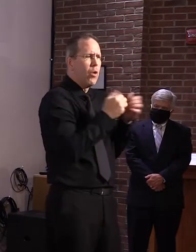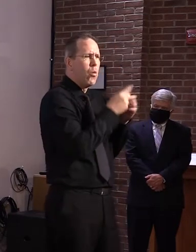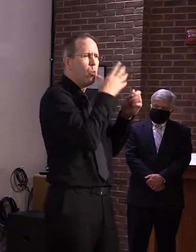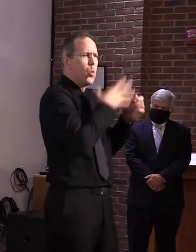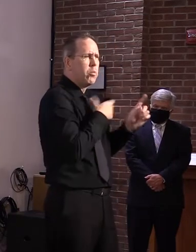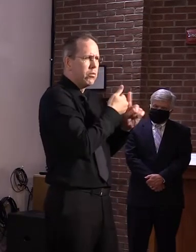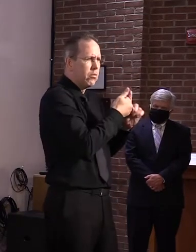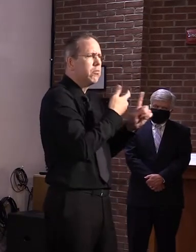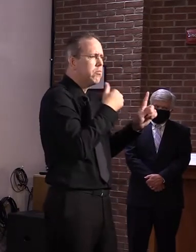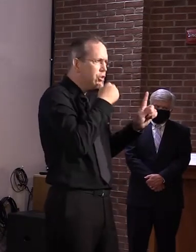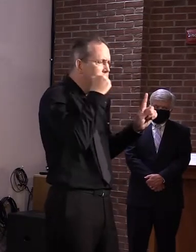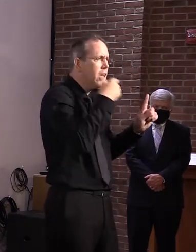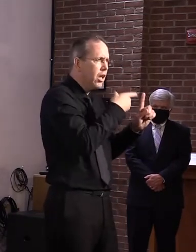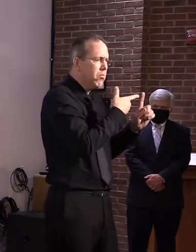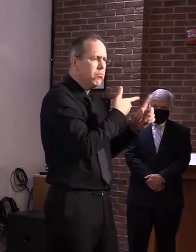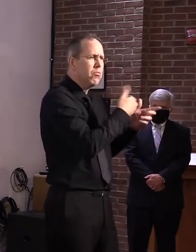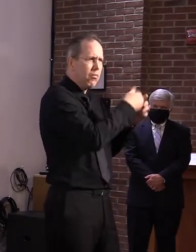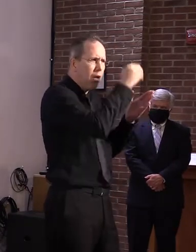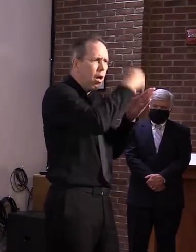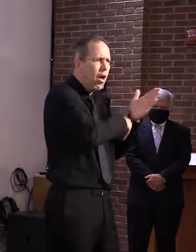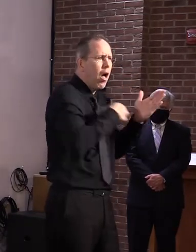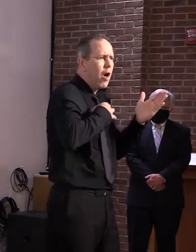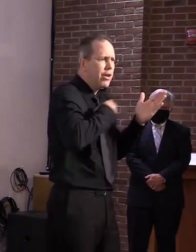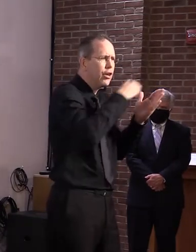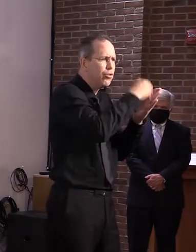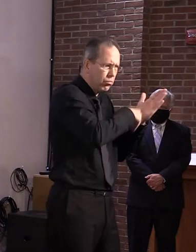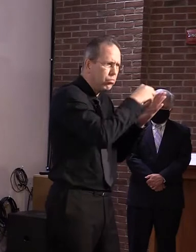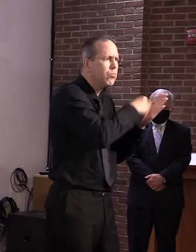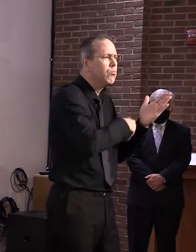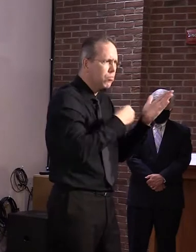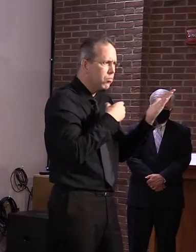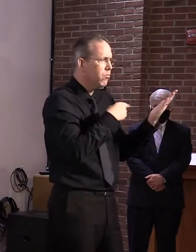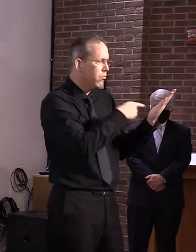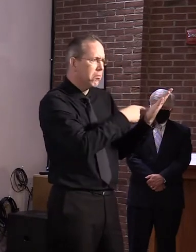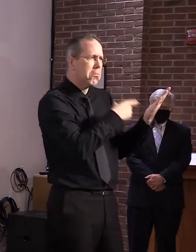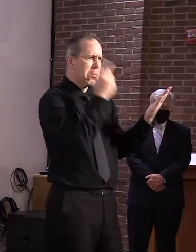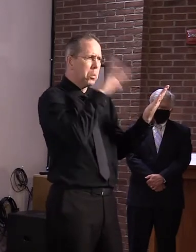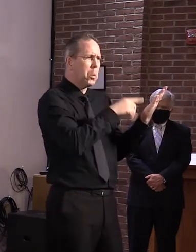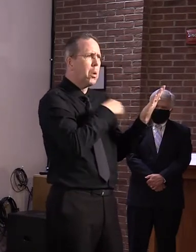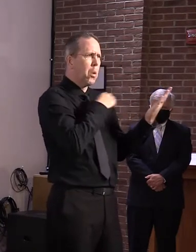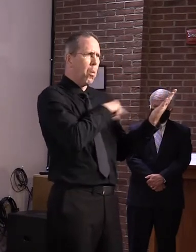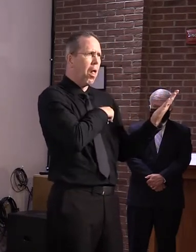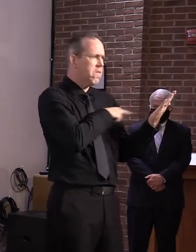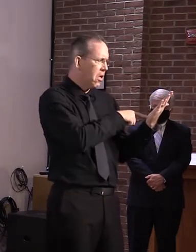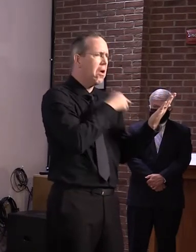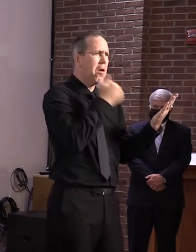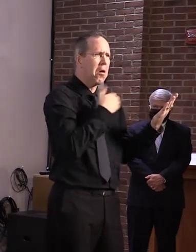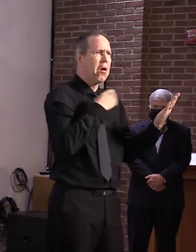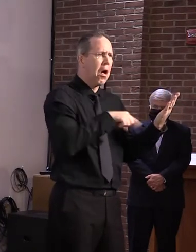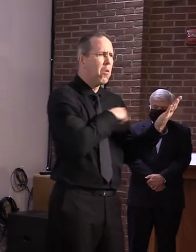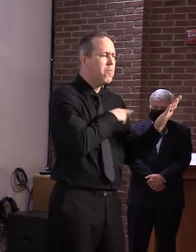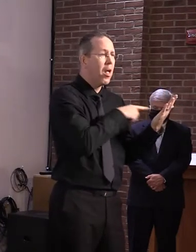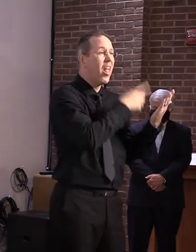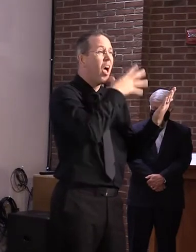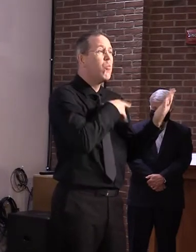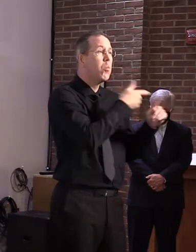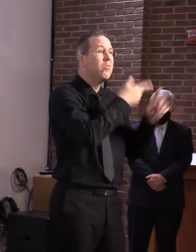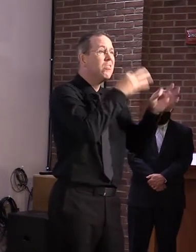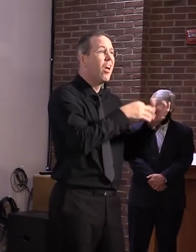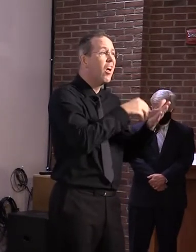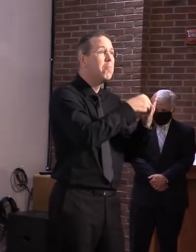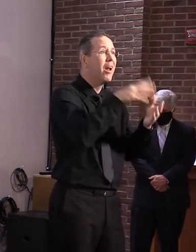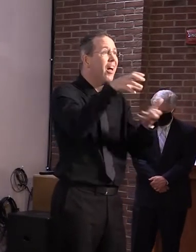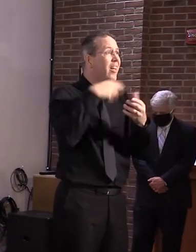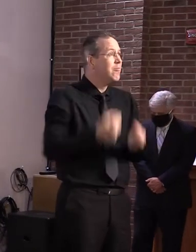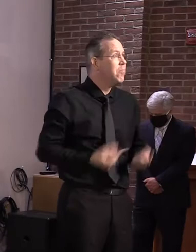qualify, then you can get the money? I'll refer to either Joan or Ted Brady. Yeah, sure, I'm on